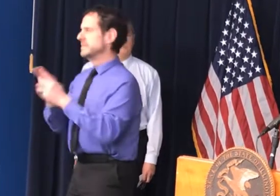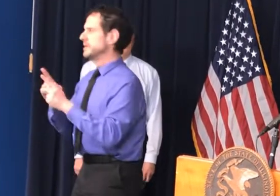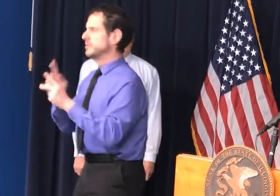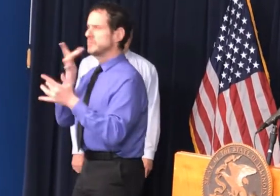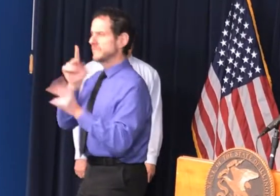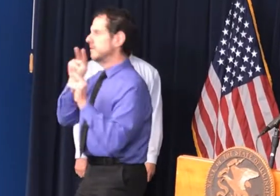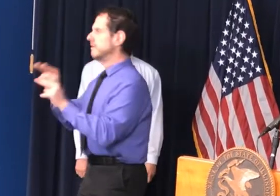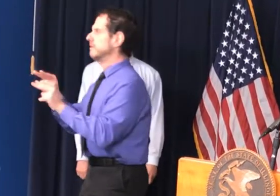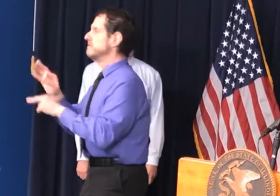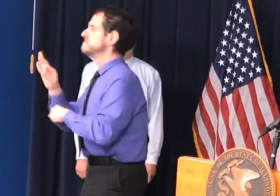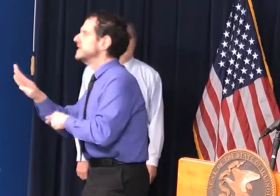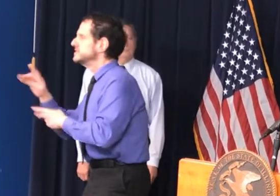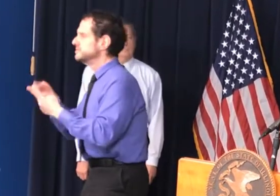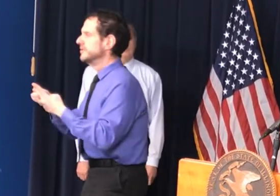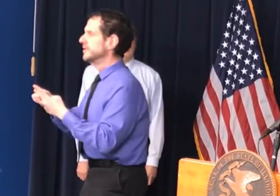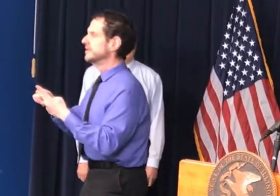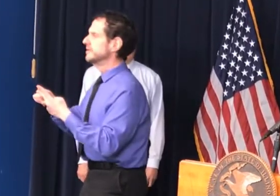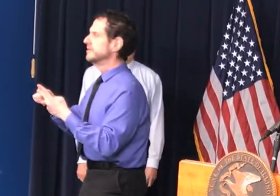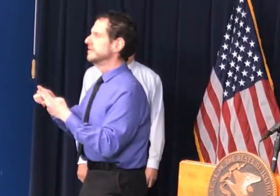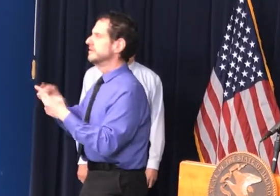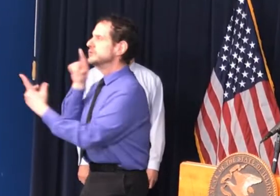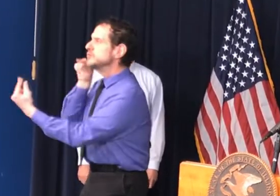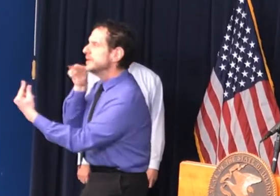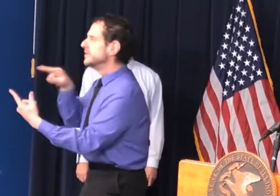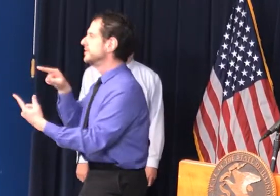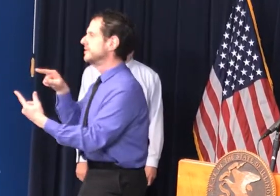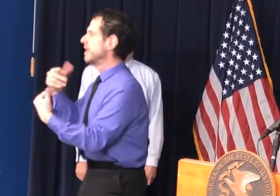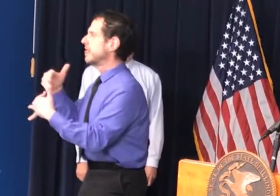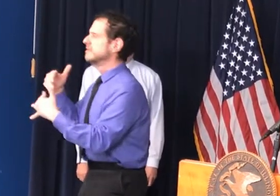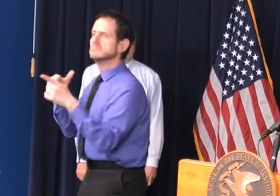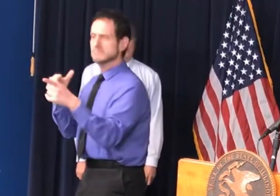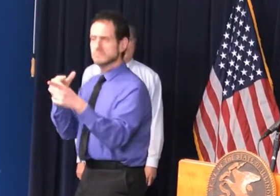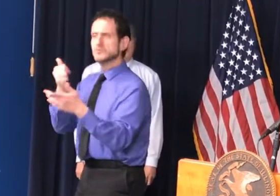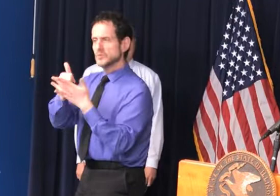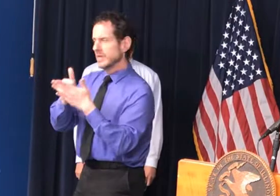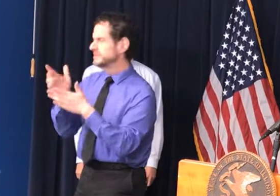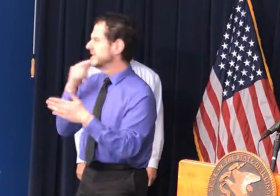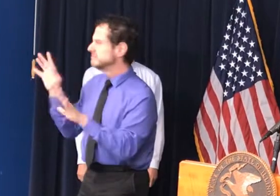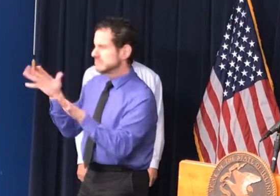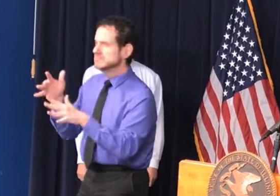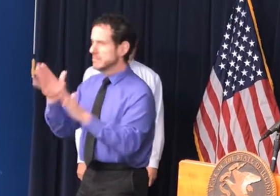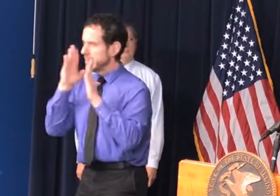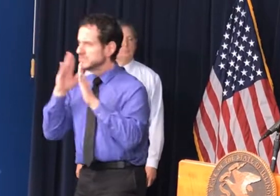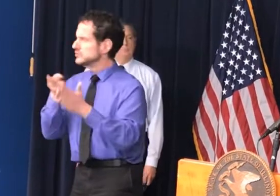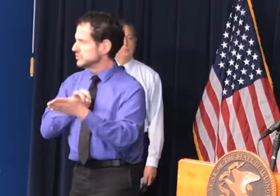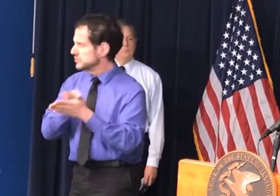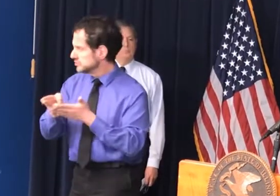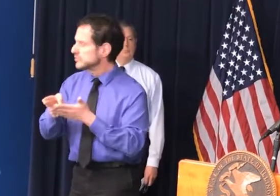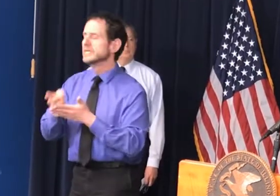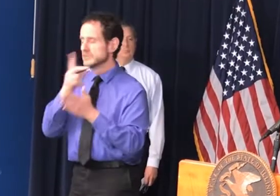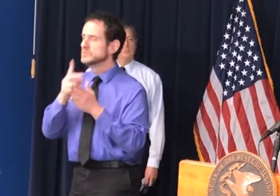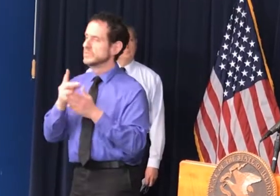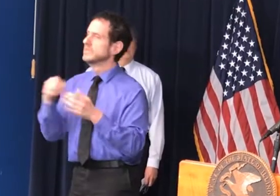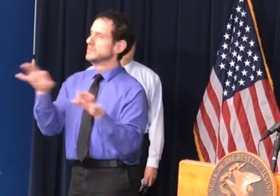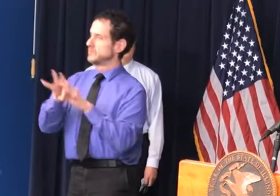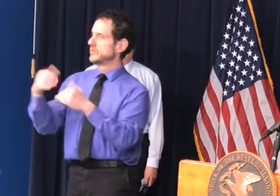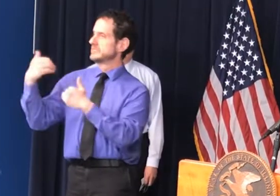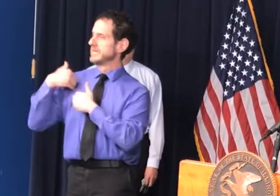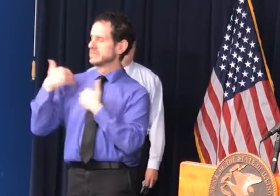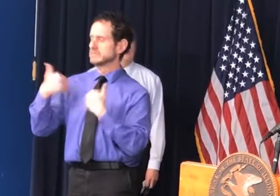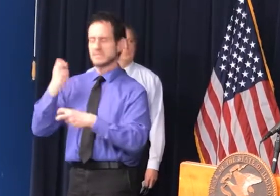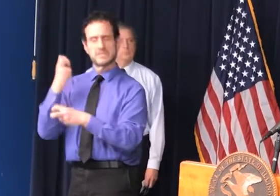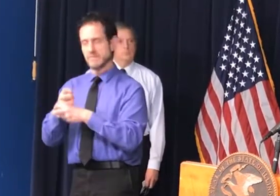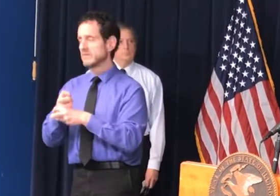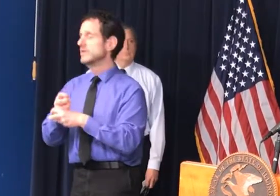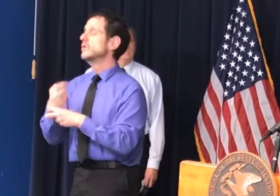by Facebook and social media is an incredibly daunting task. We are all concerned about the economy.